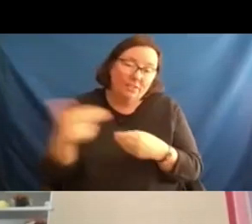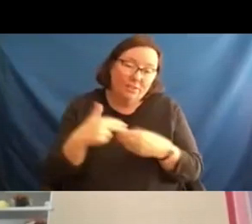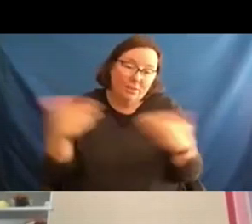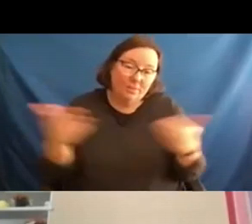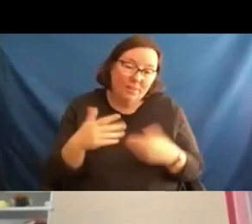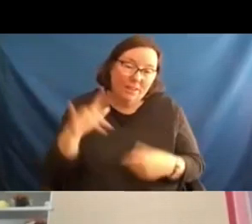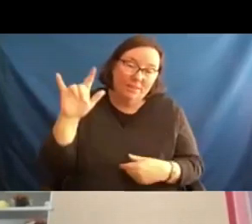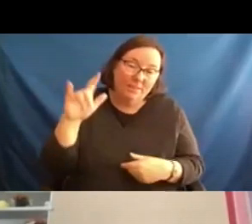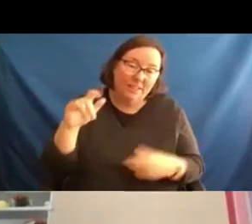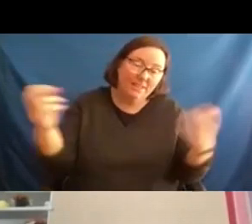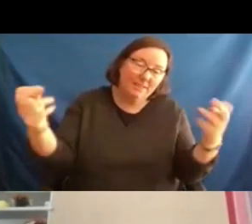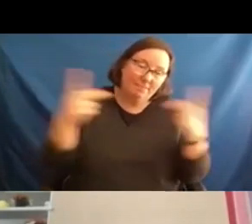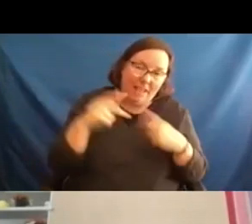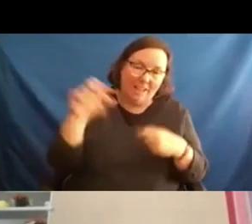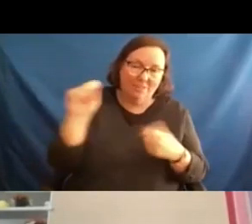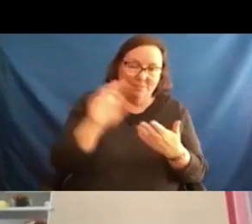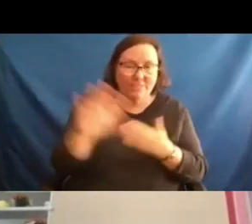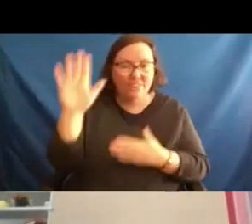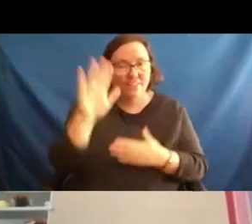to Springfield College.